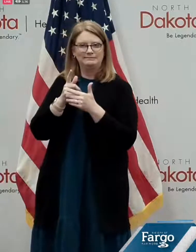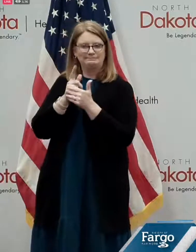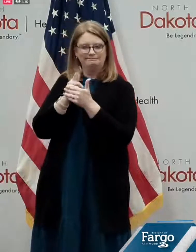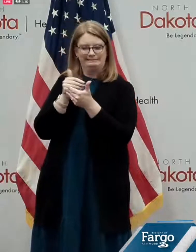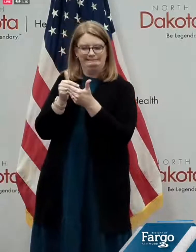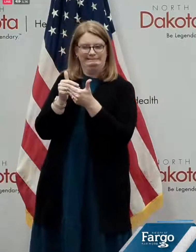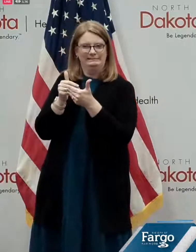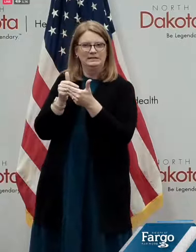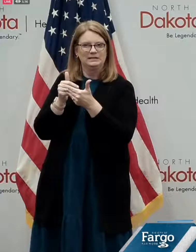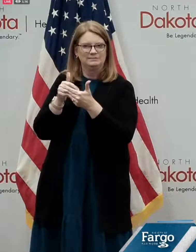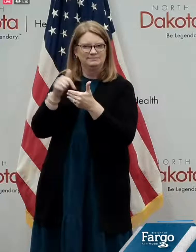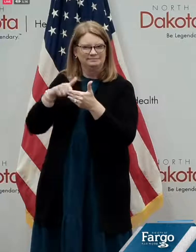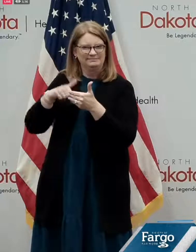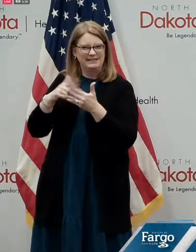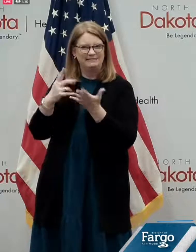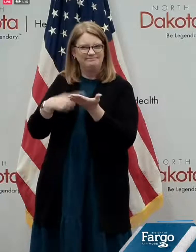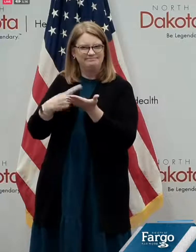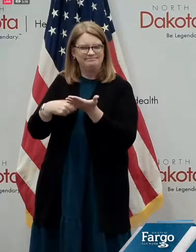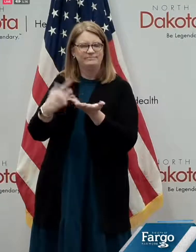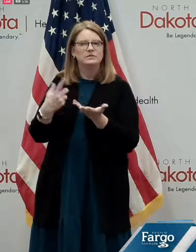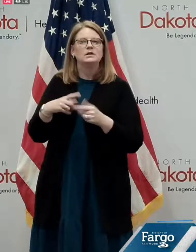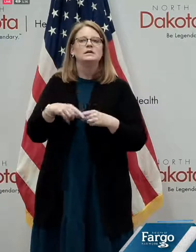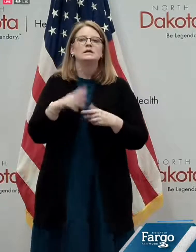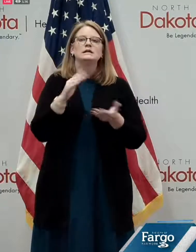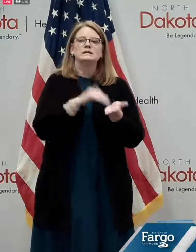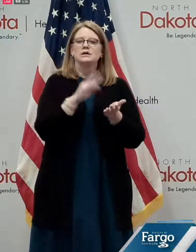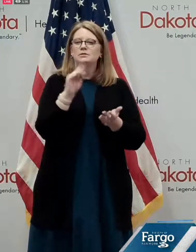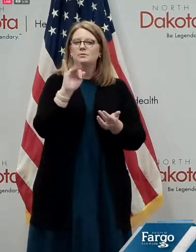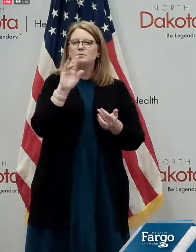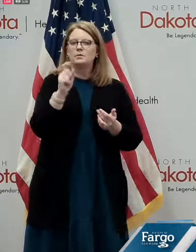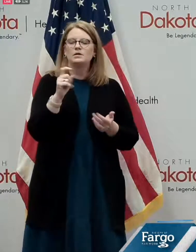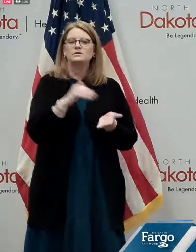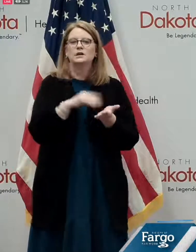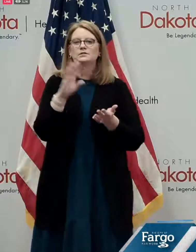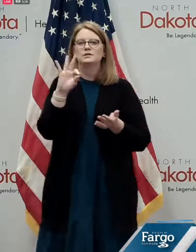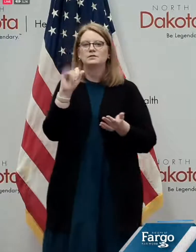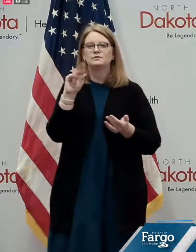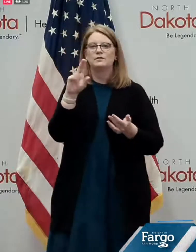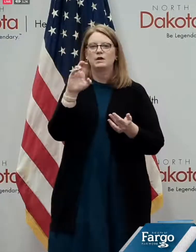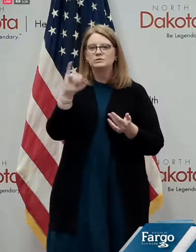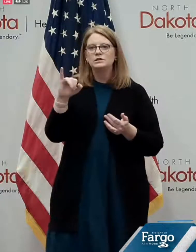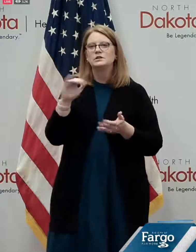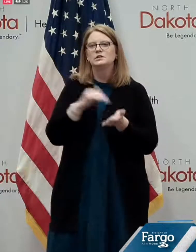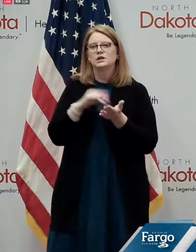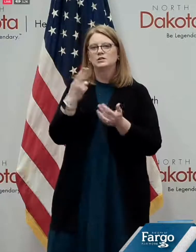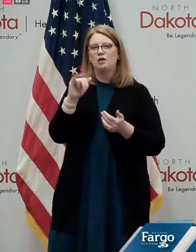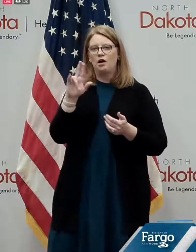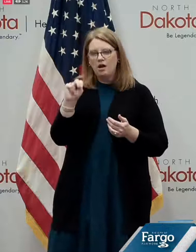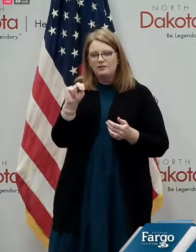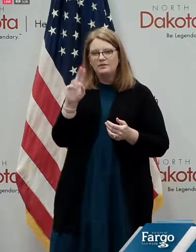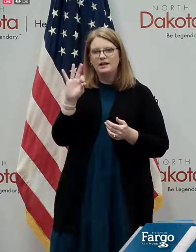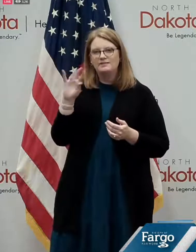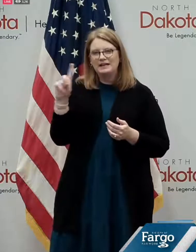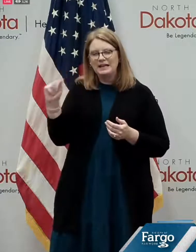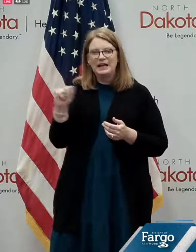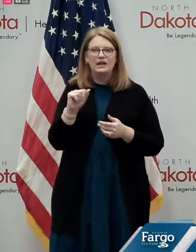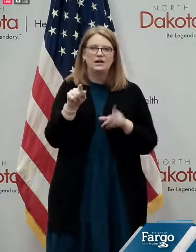But in addition to Dr. Burke, Dr. Fauci, Dr. Hahn from the FDA, Dr. Redfield from the